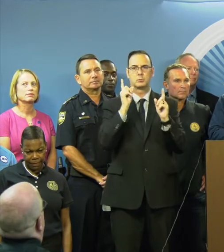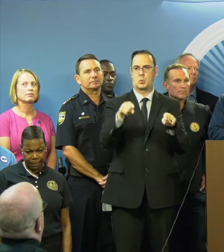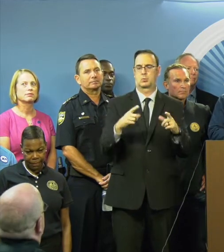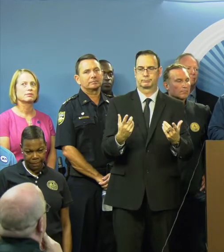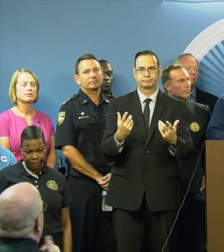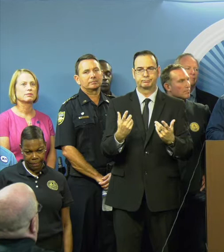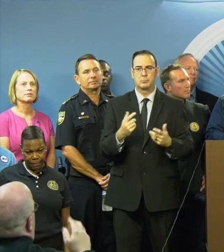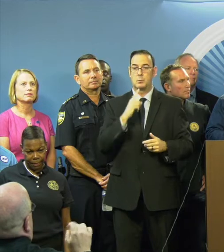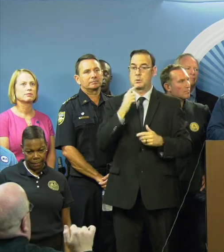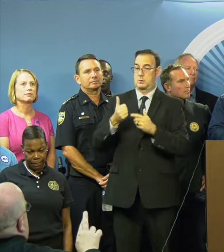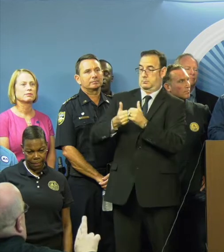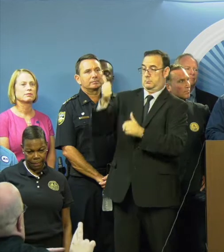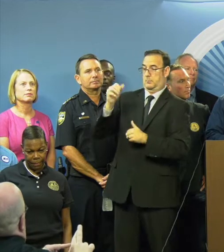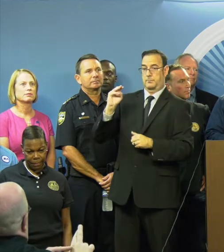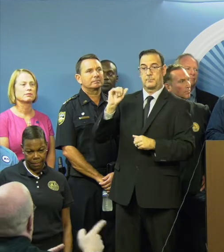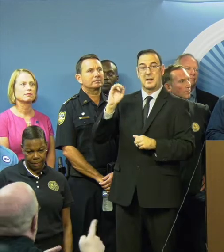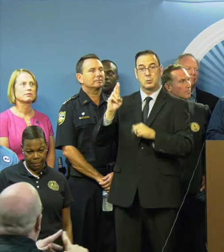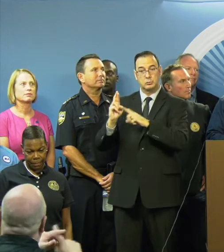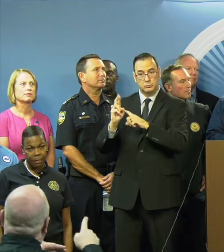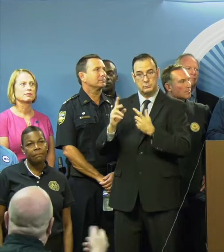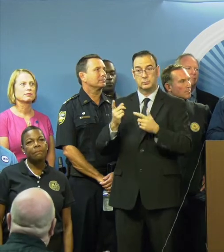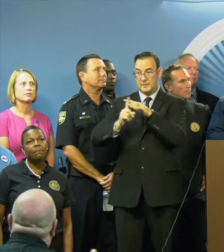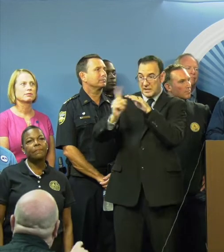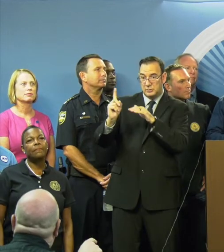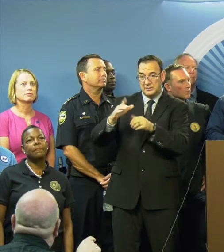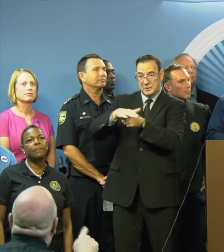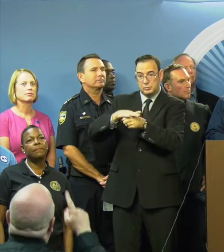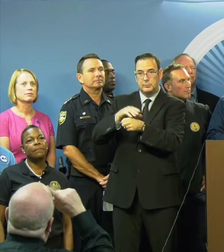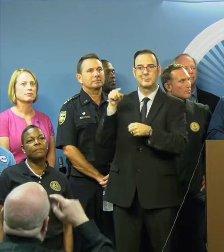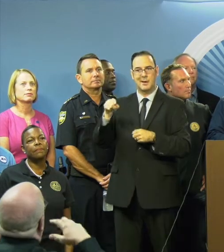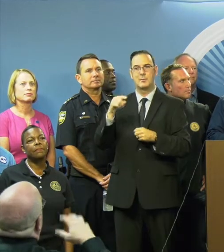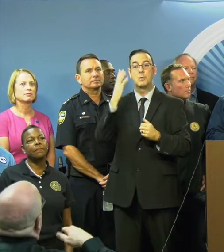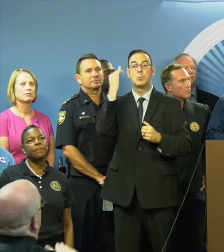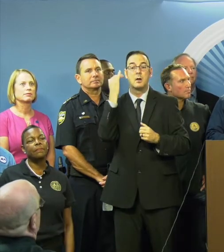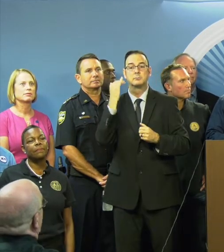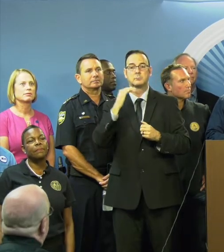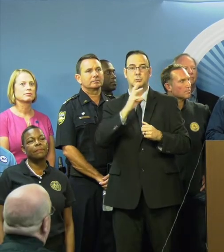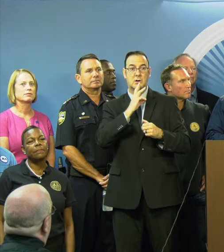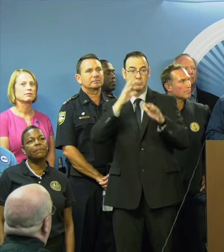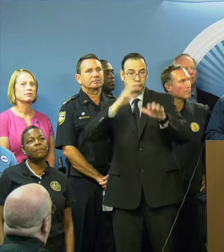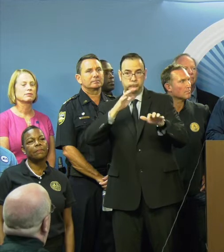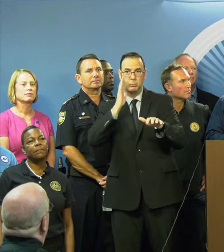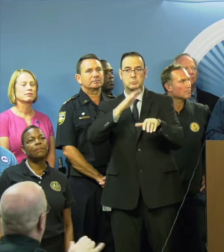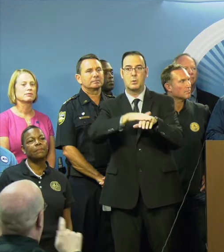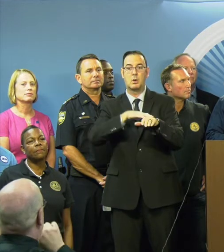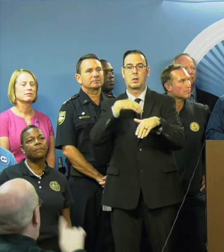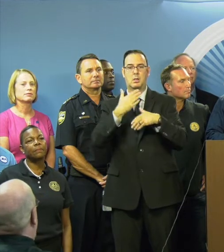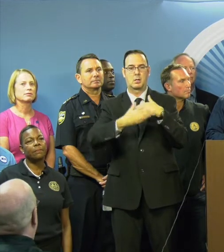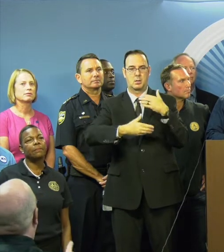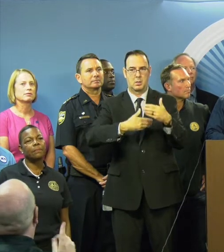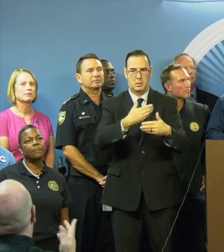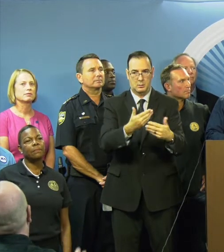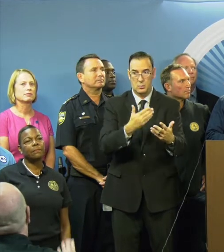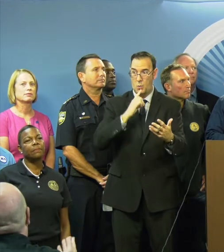the mayor about whether there's going to be evacuations here, and I think because the storm slowed down, those orders, if they come,